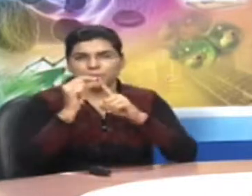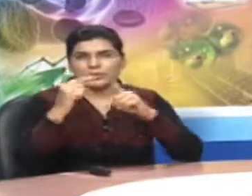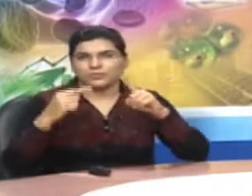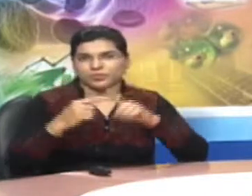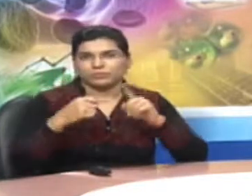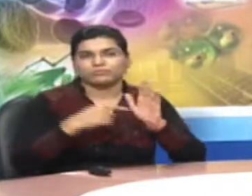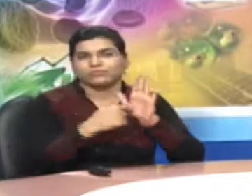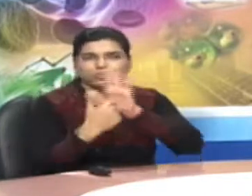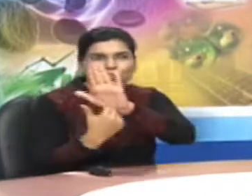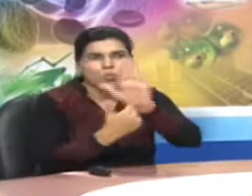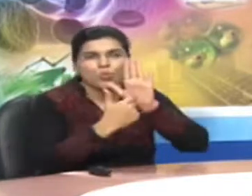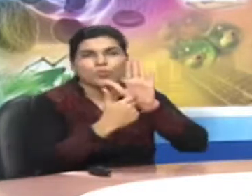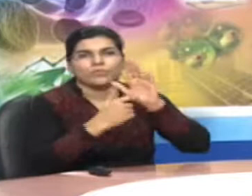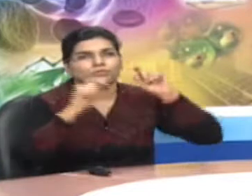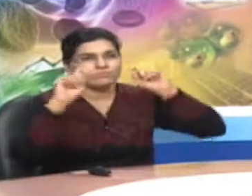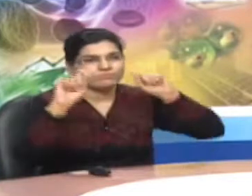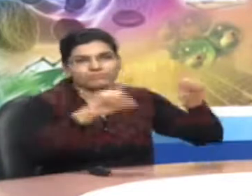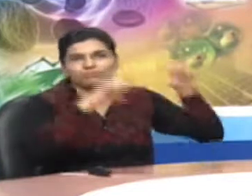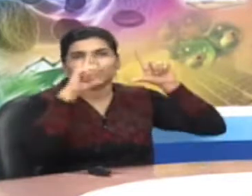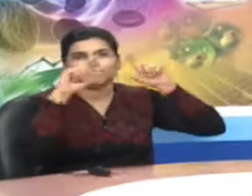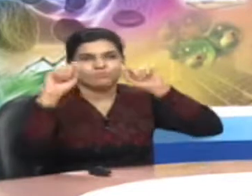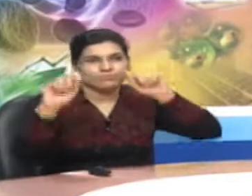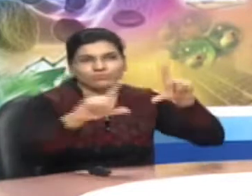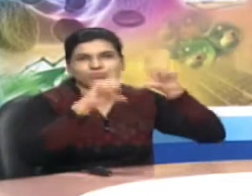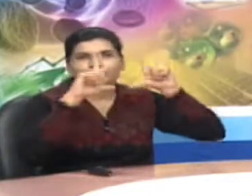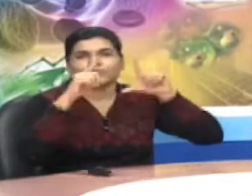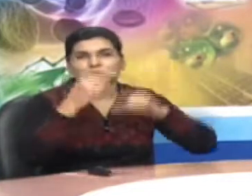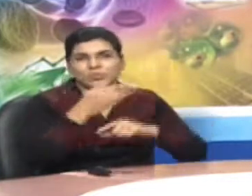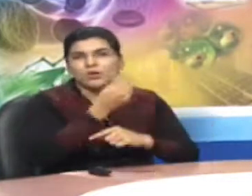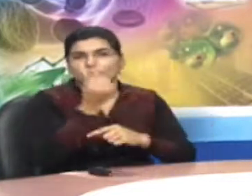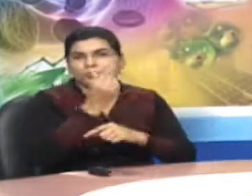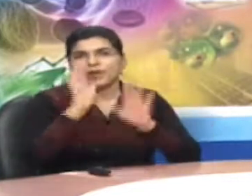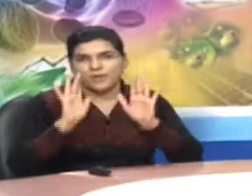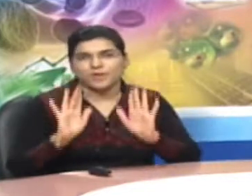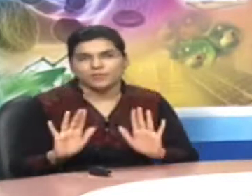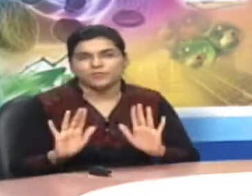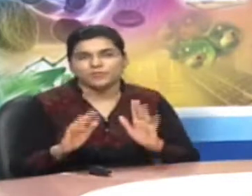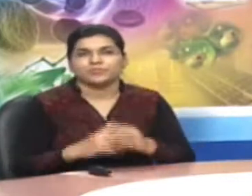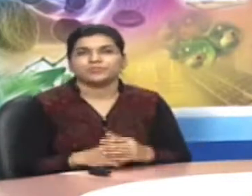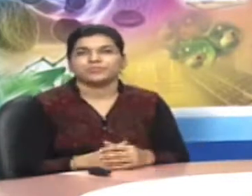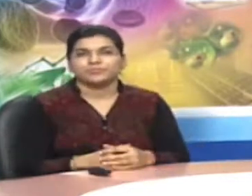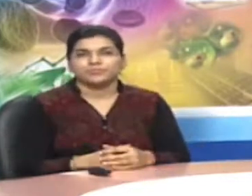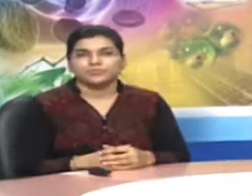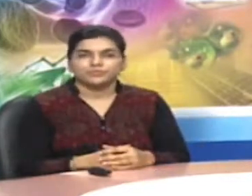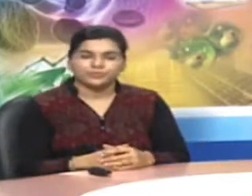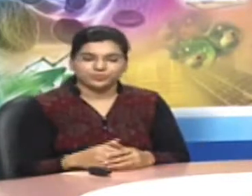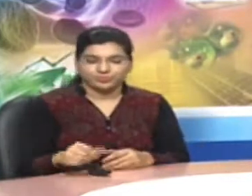This is very useful to present your views, your ideas.